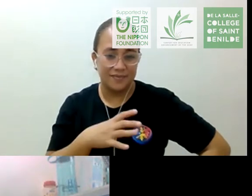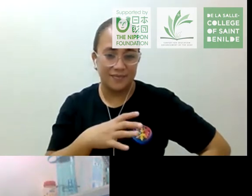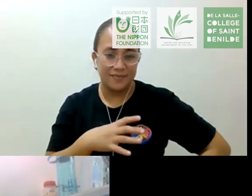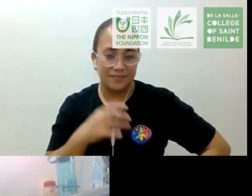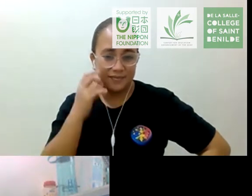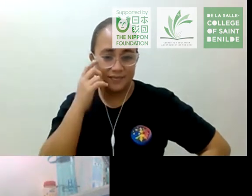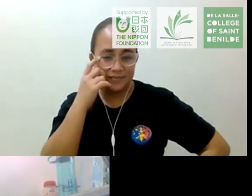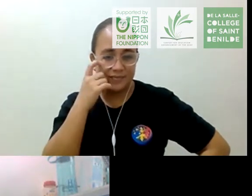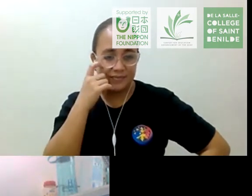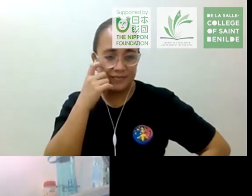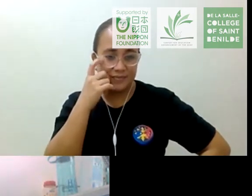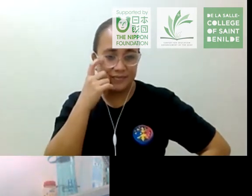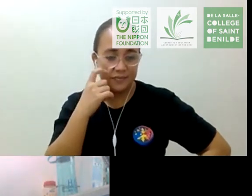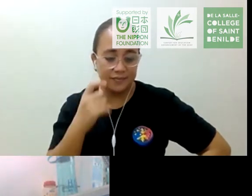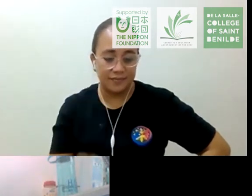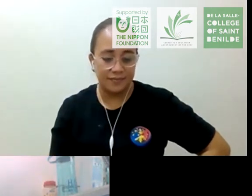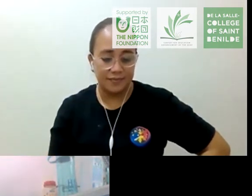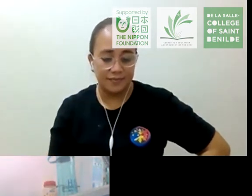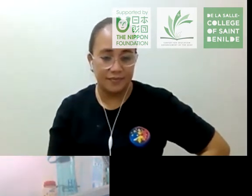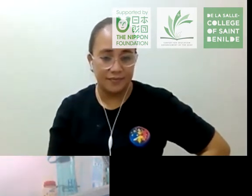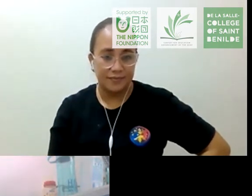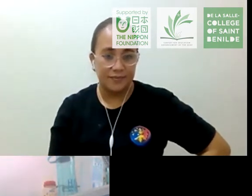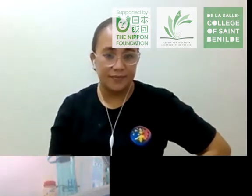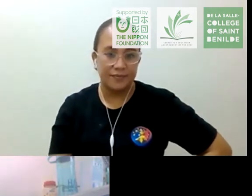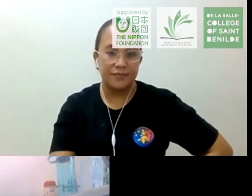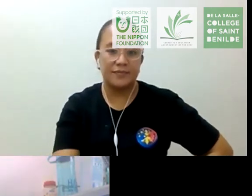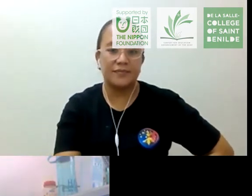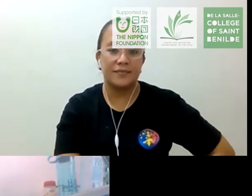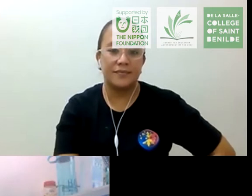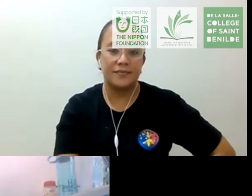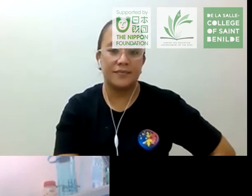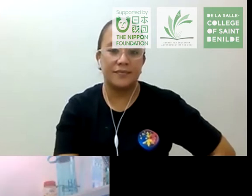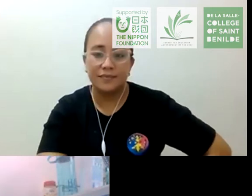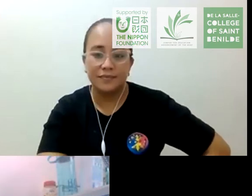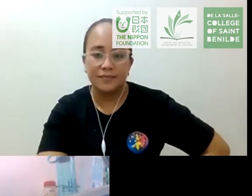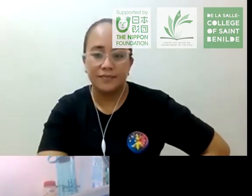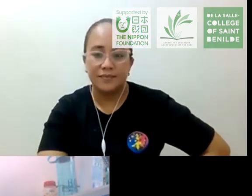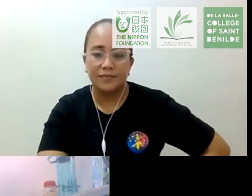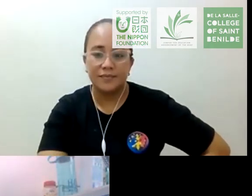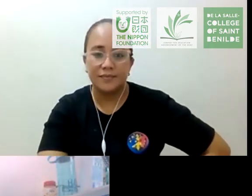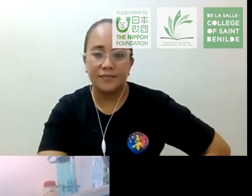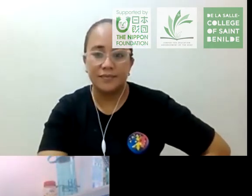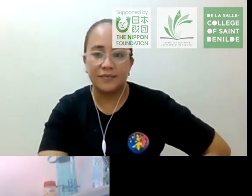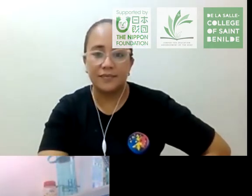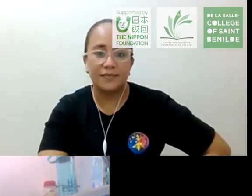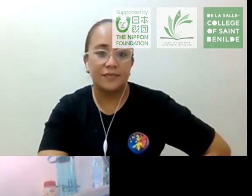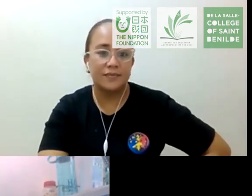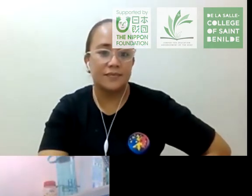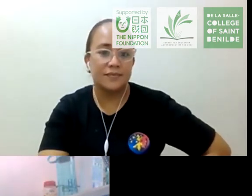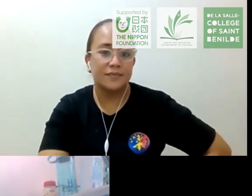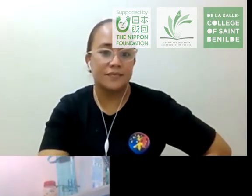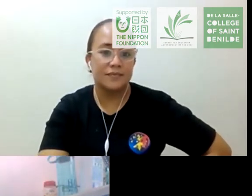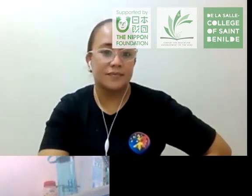We wanted to fix it before we put it all together, but sure. Okay, one moment. So we'll do lesson 3